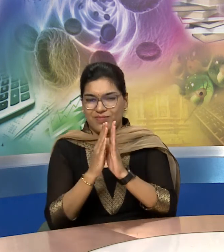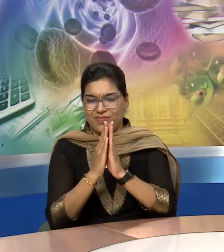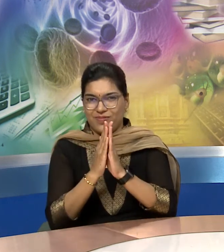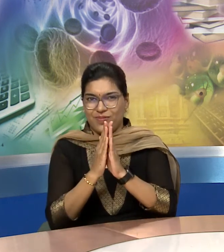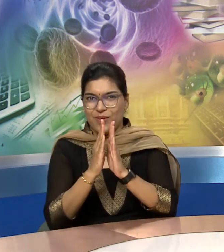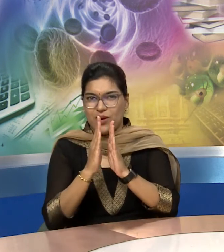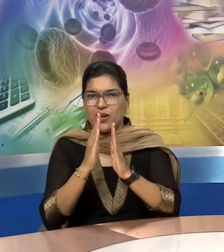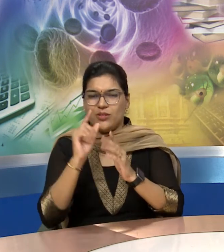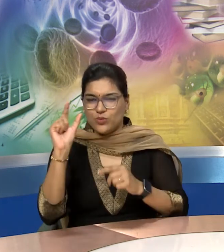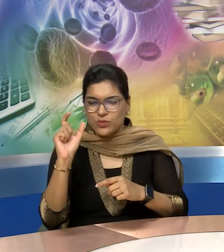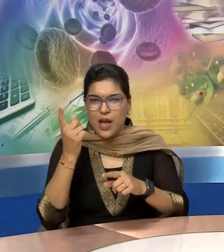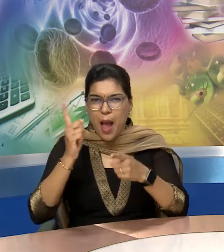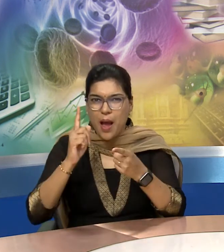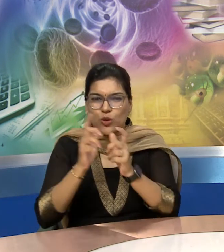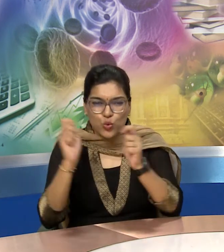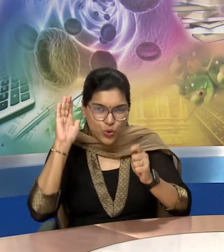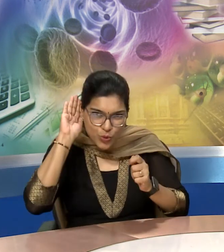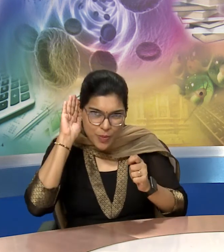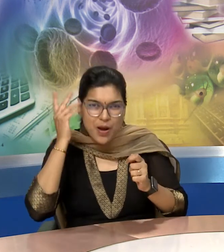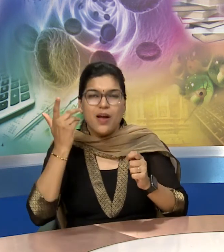artifacts, all these are kept